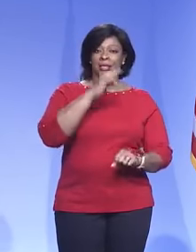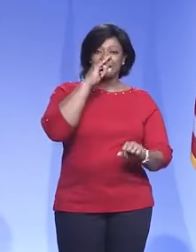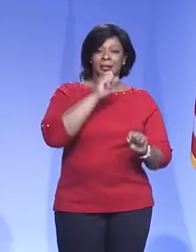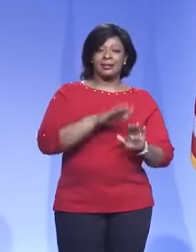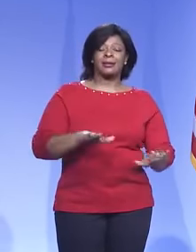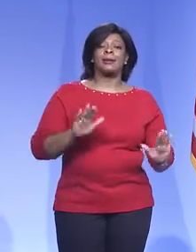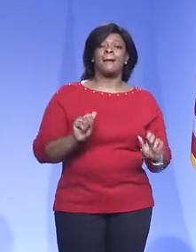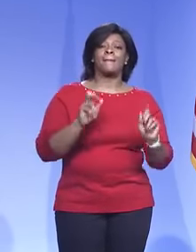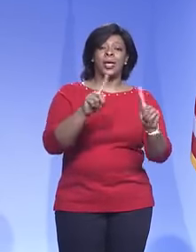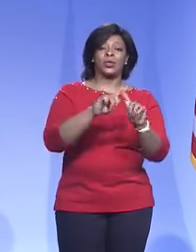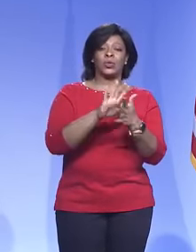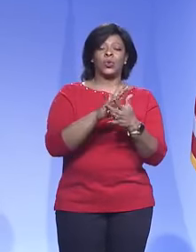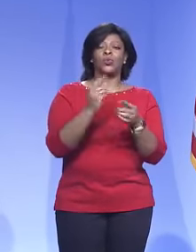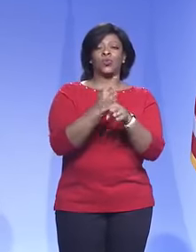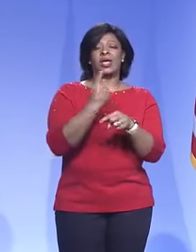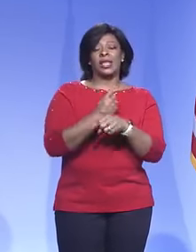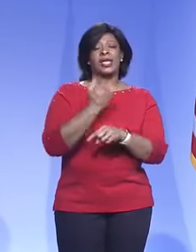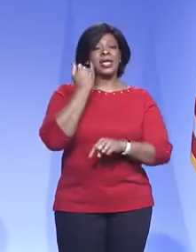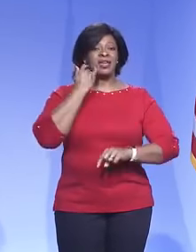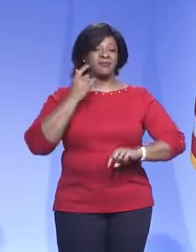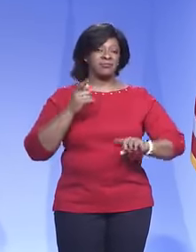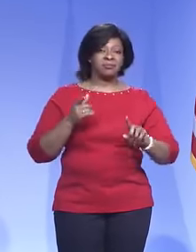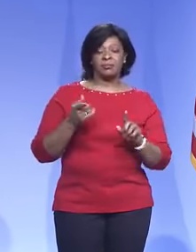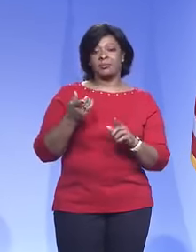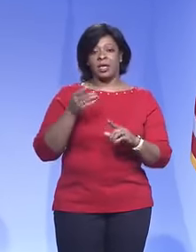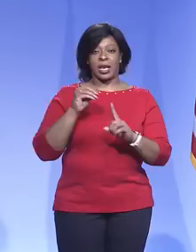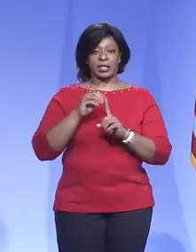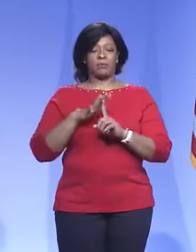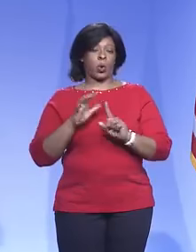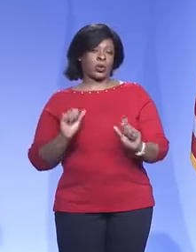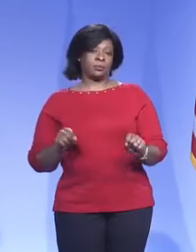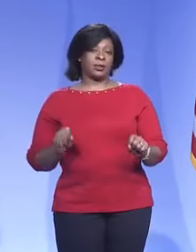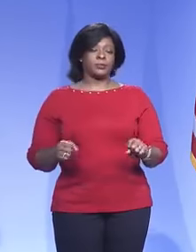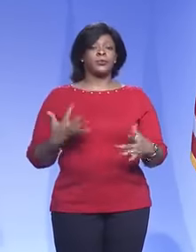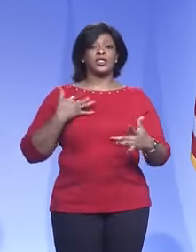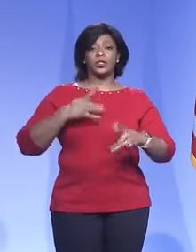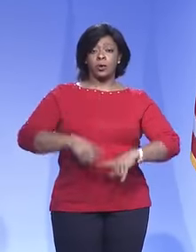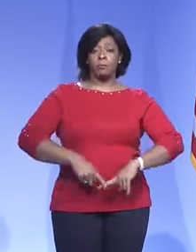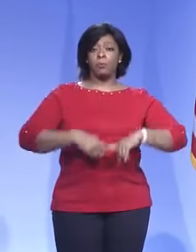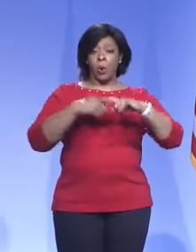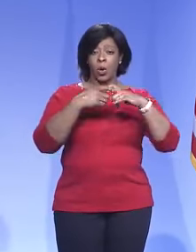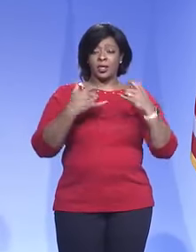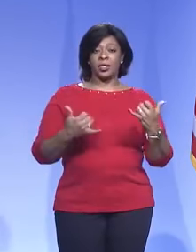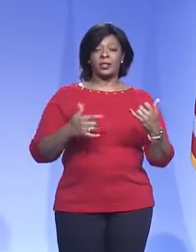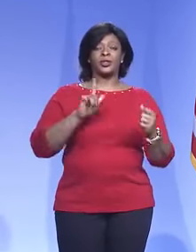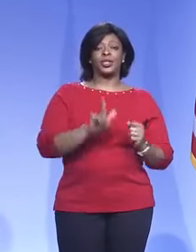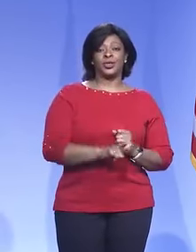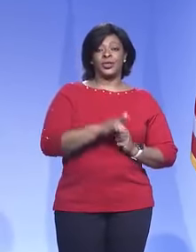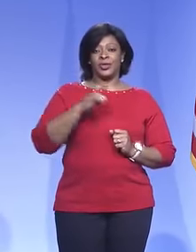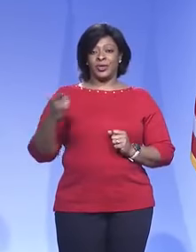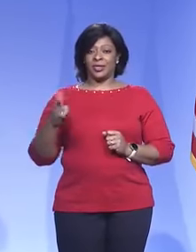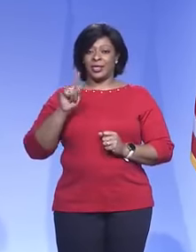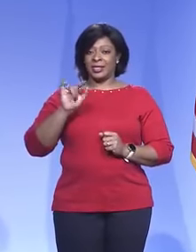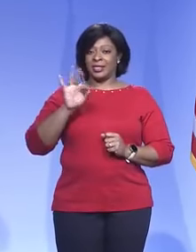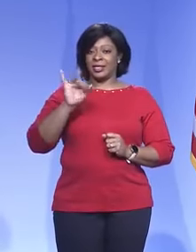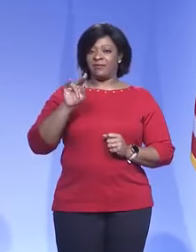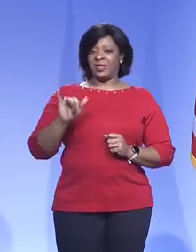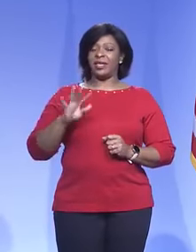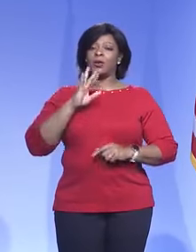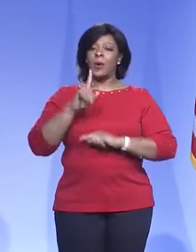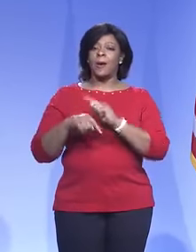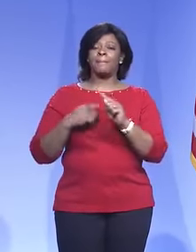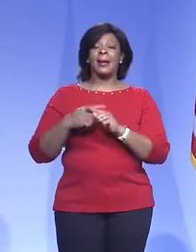can get back to school more readily if they've been exposed. So I'm going to pause there. I'm going to turn it over to Tiffany to talk